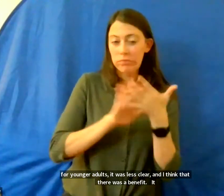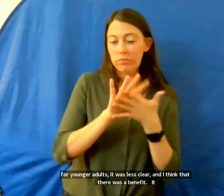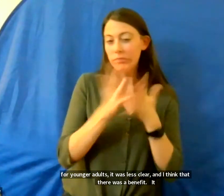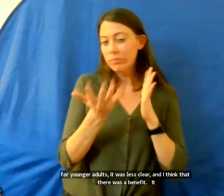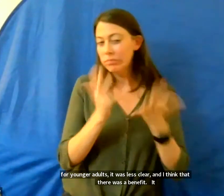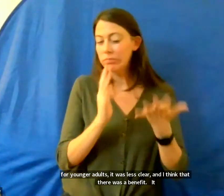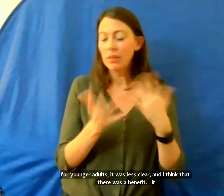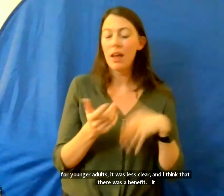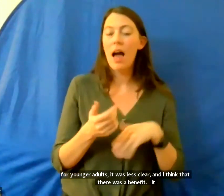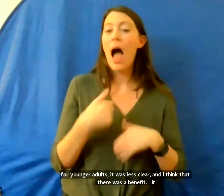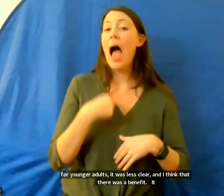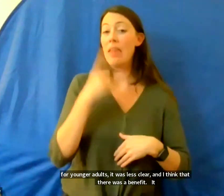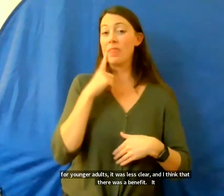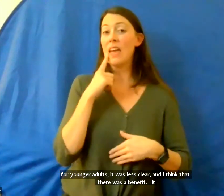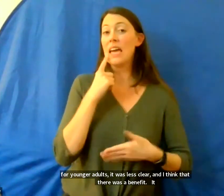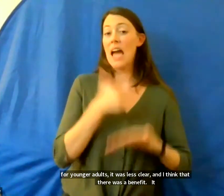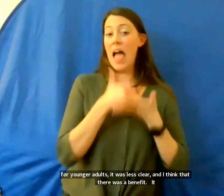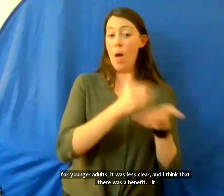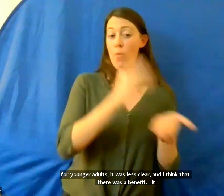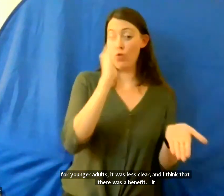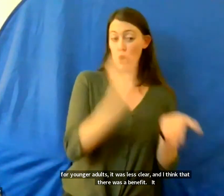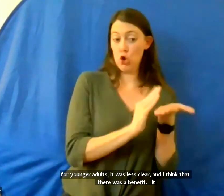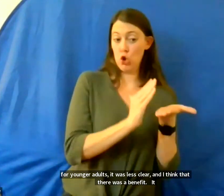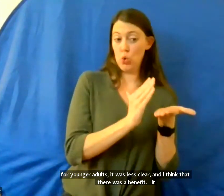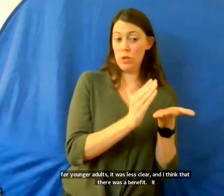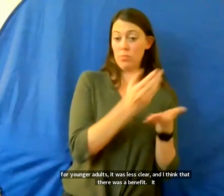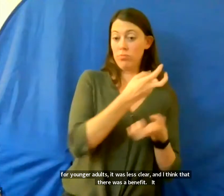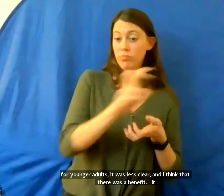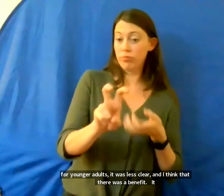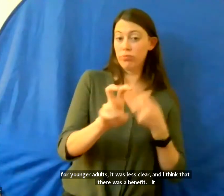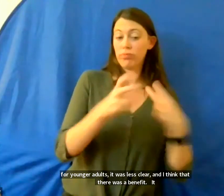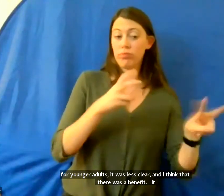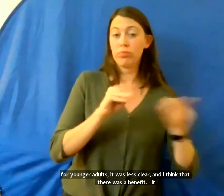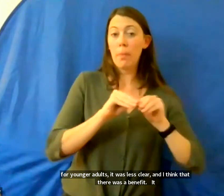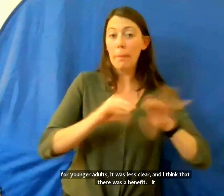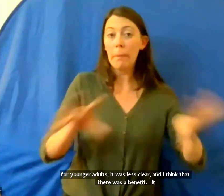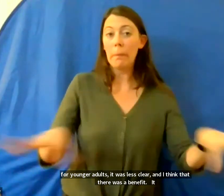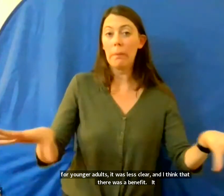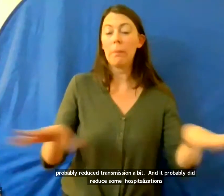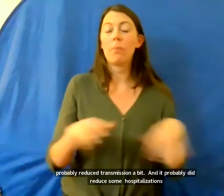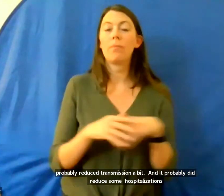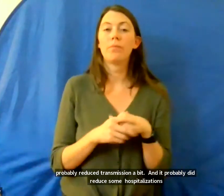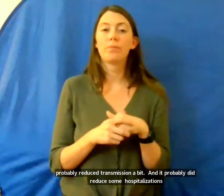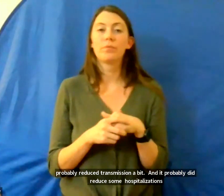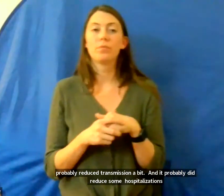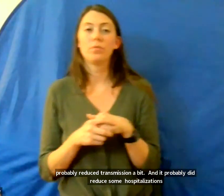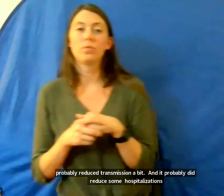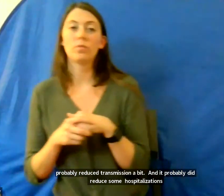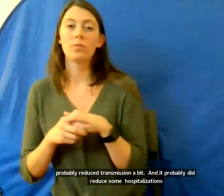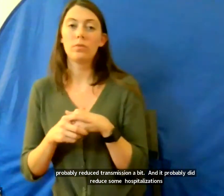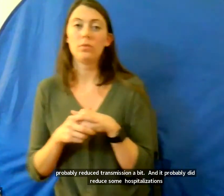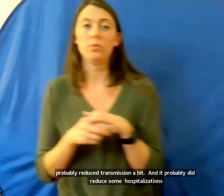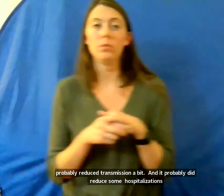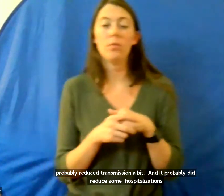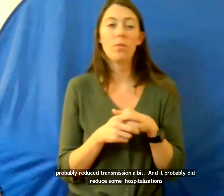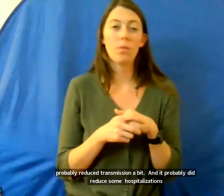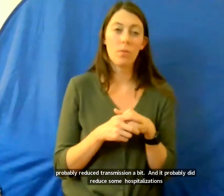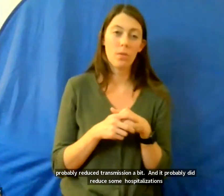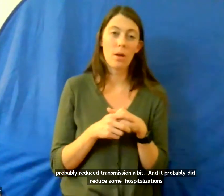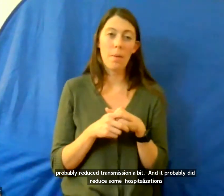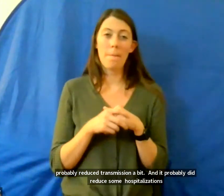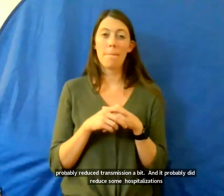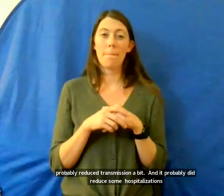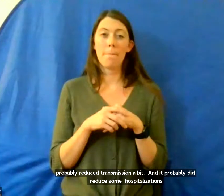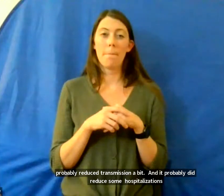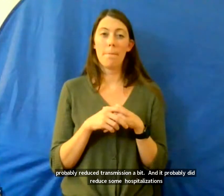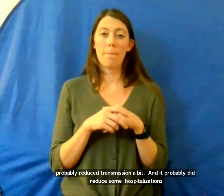bit. And it probably did reduce some hospitalizations, particularly for people in that maybe 40 to 50 age range. But I don't think you